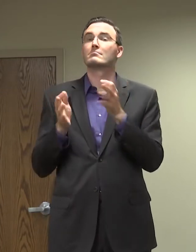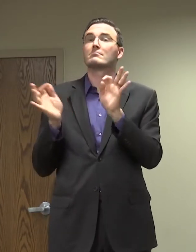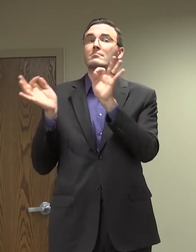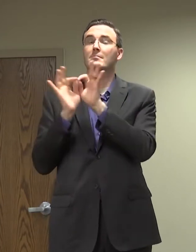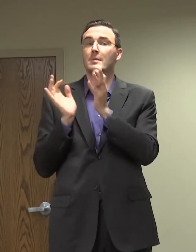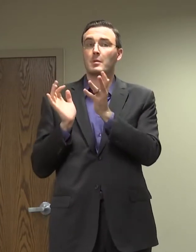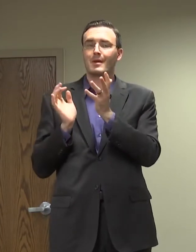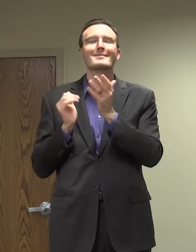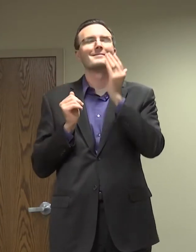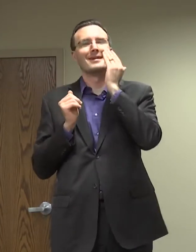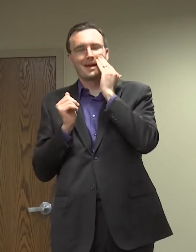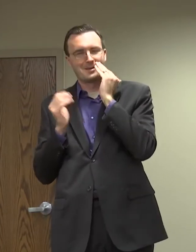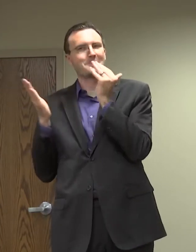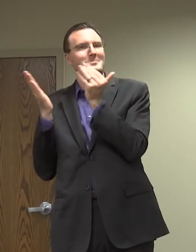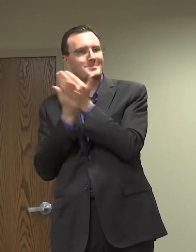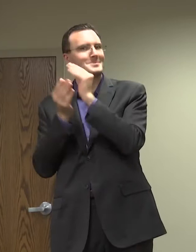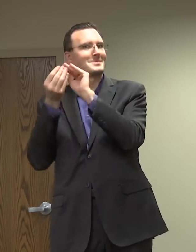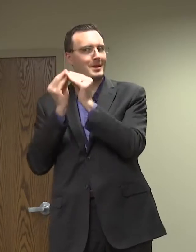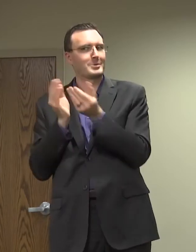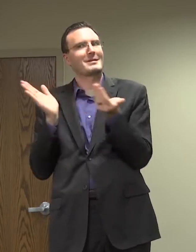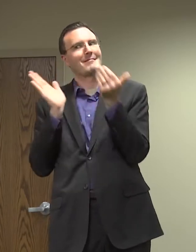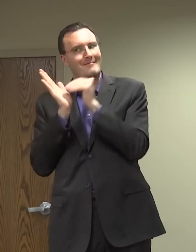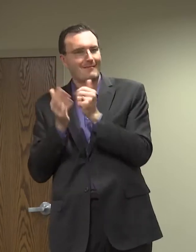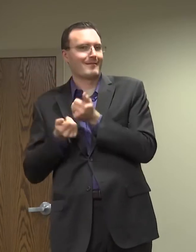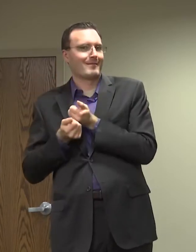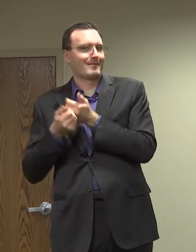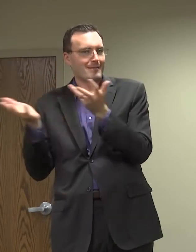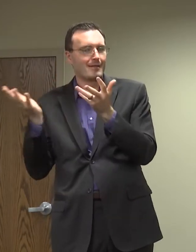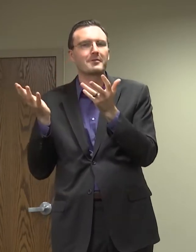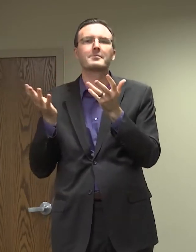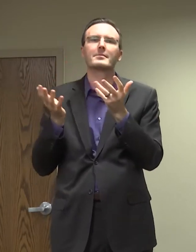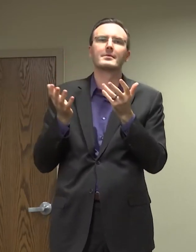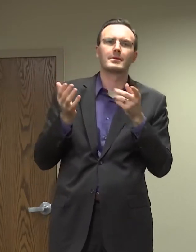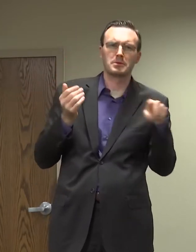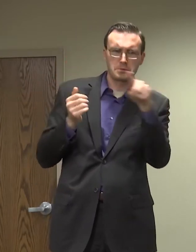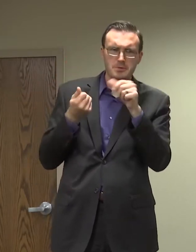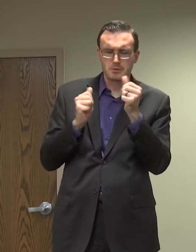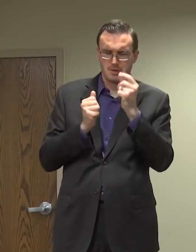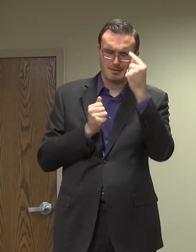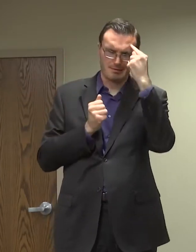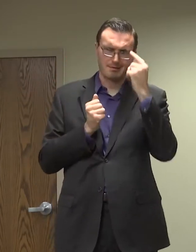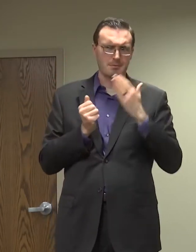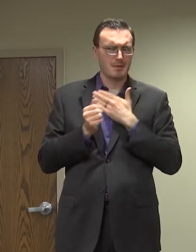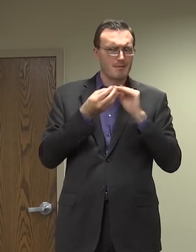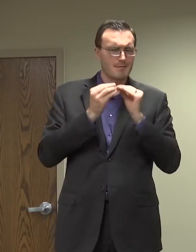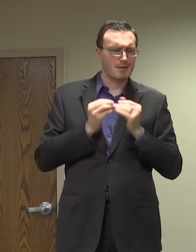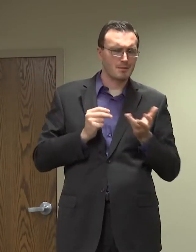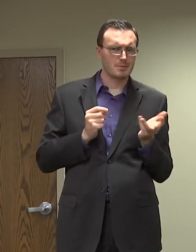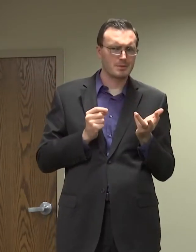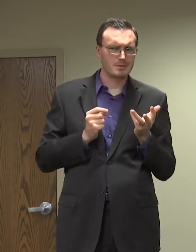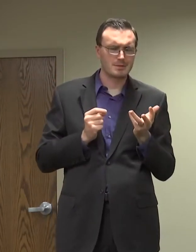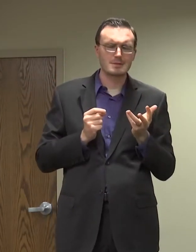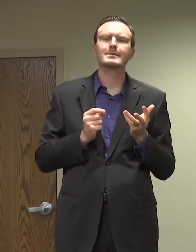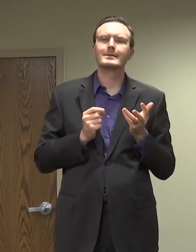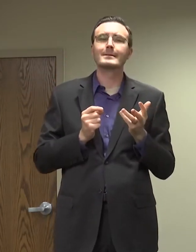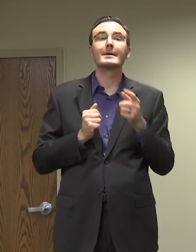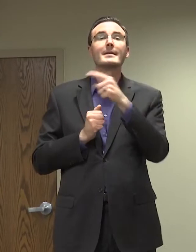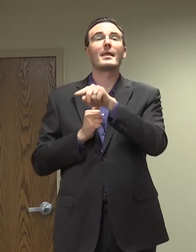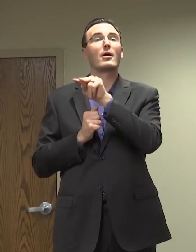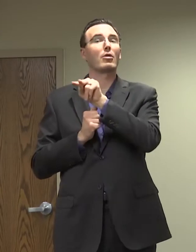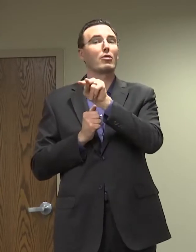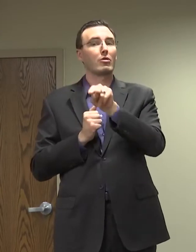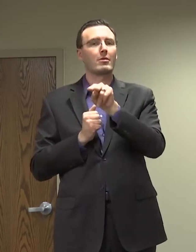metrics, and I know that makes it very hard because of trying to find your metric on your page, is they are looking at sustained increase